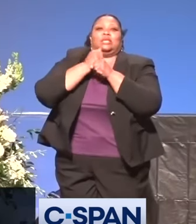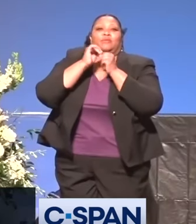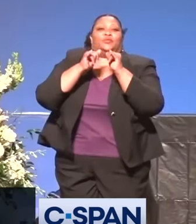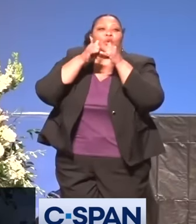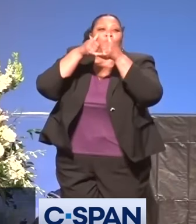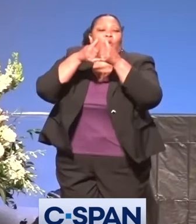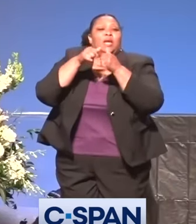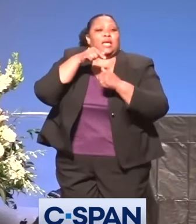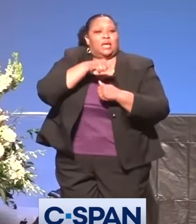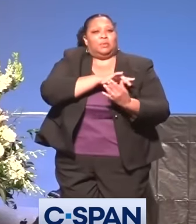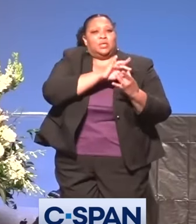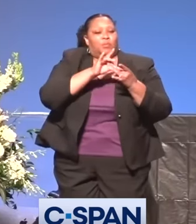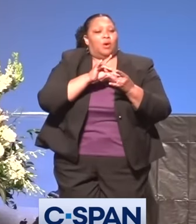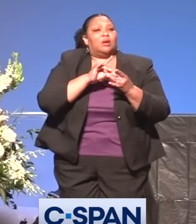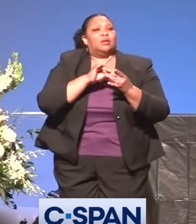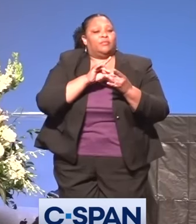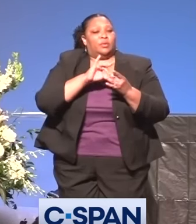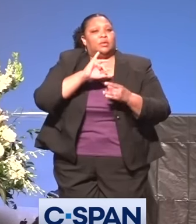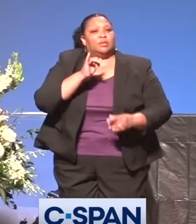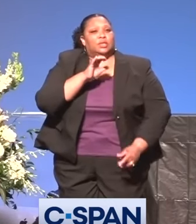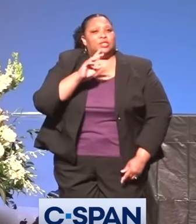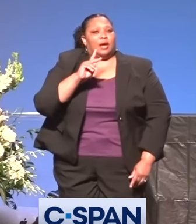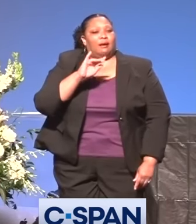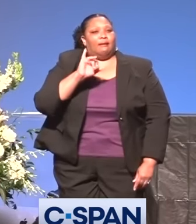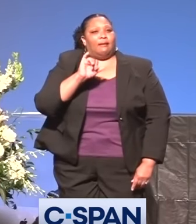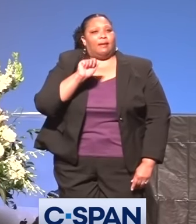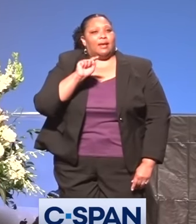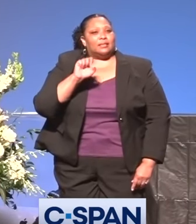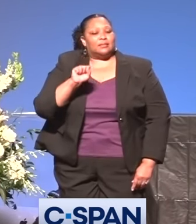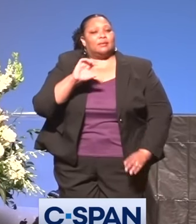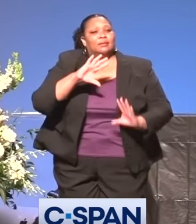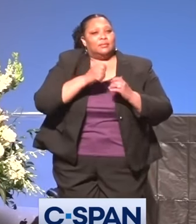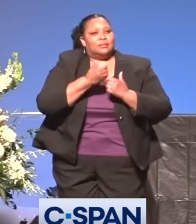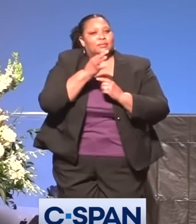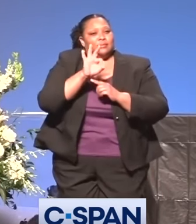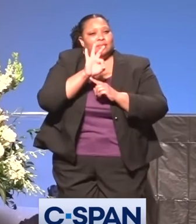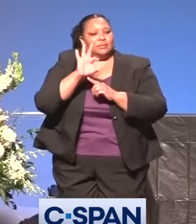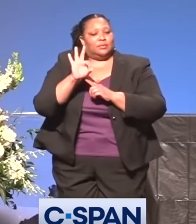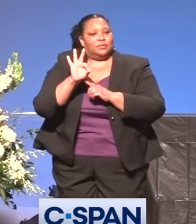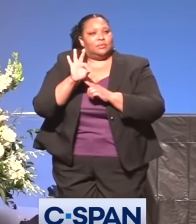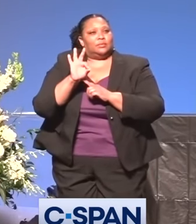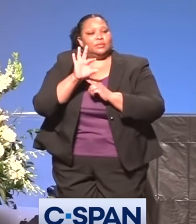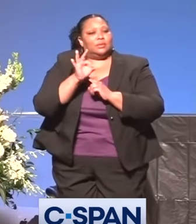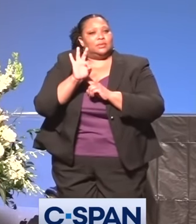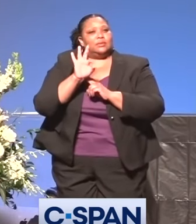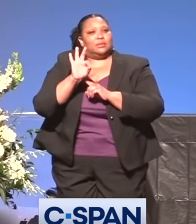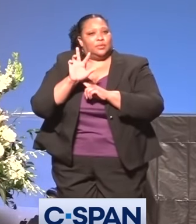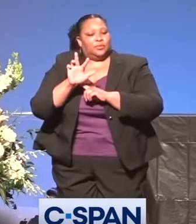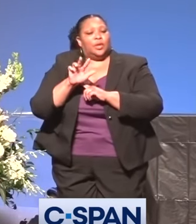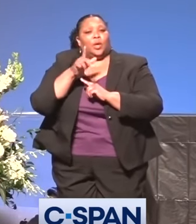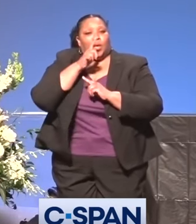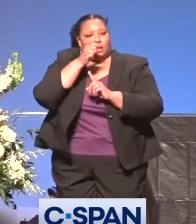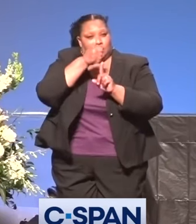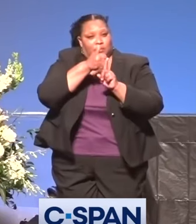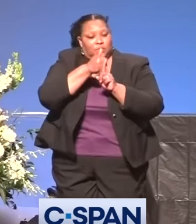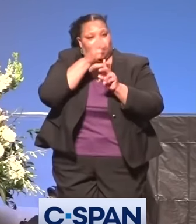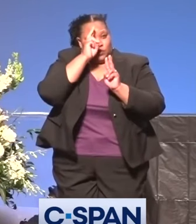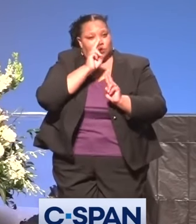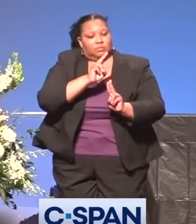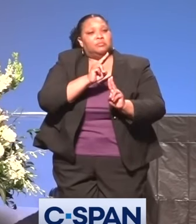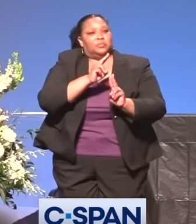legendary Jack Yates class of 1993, was a respected leader among all